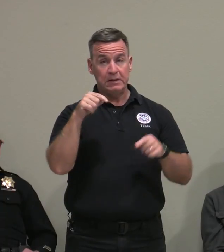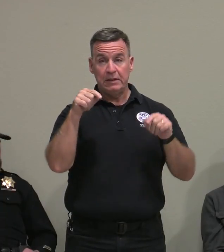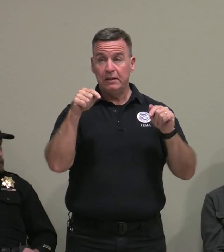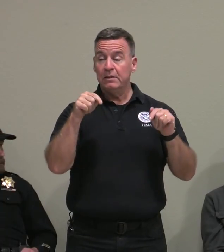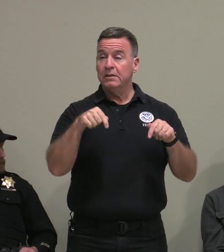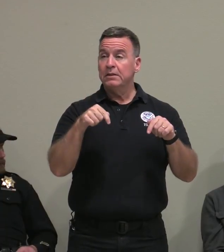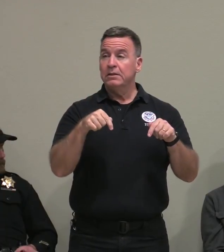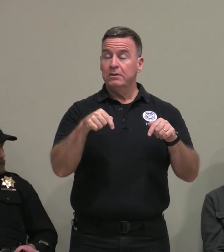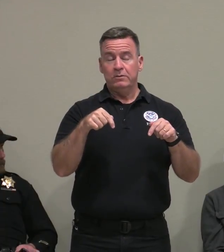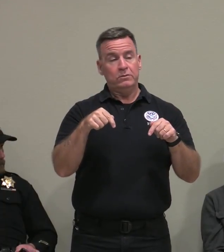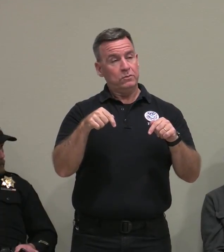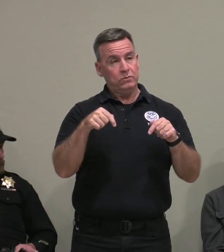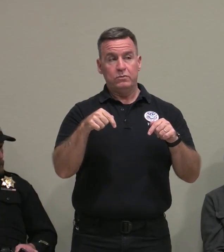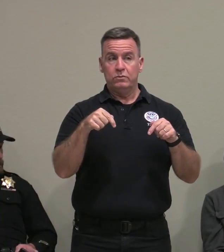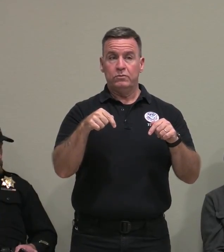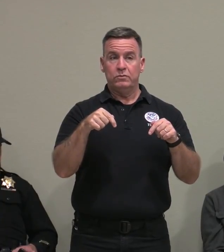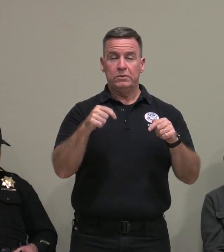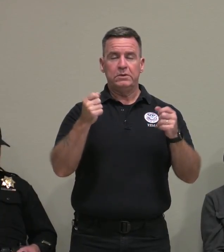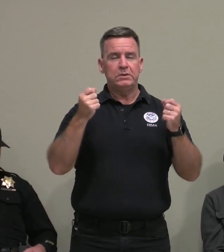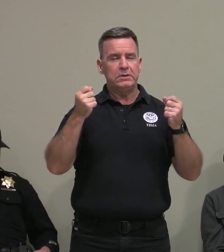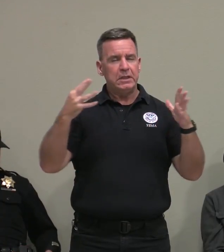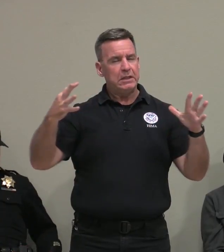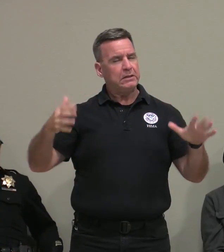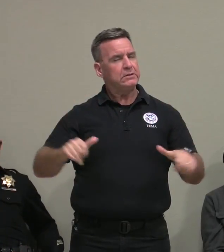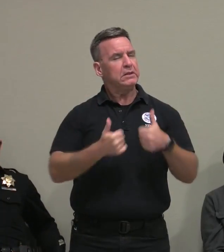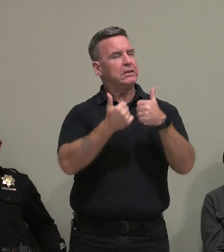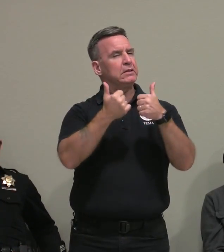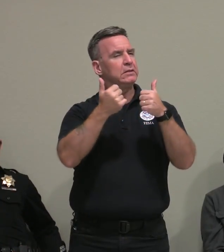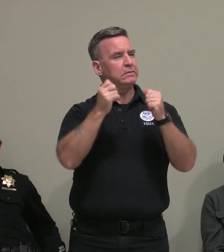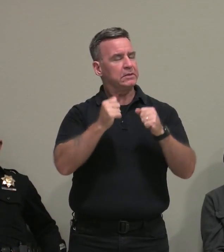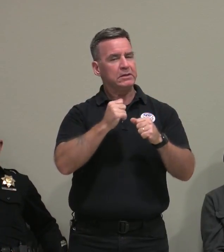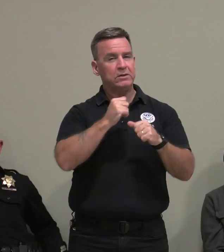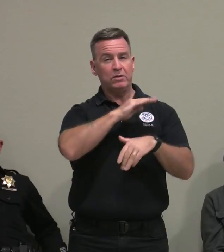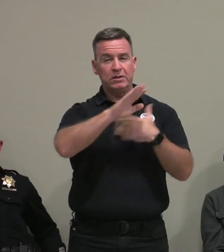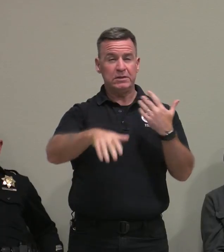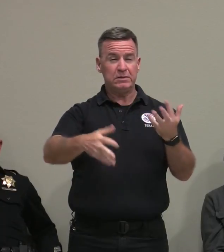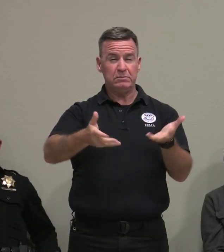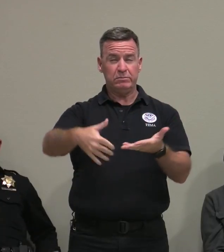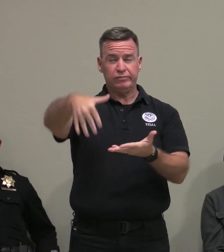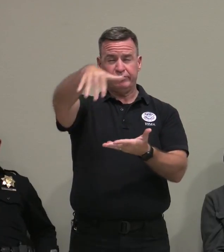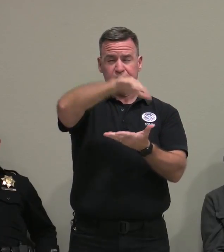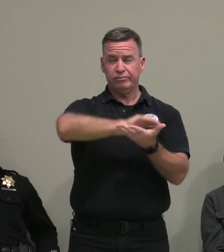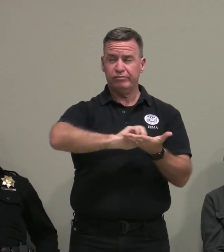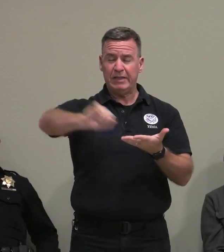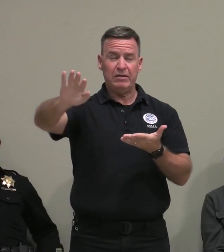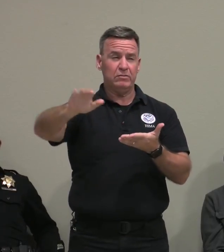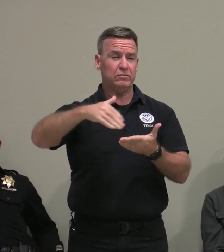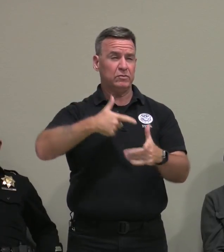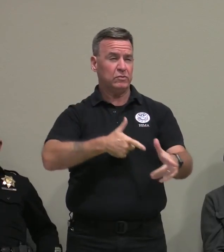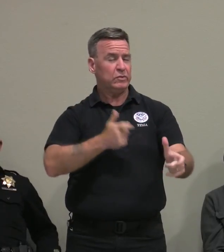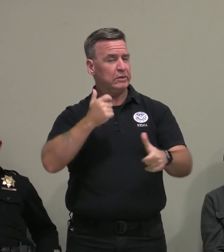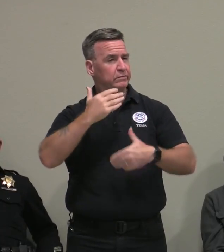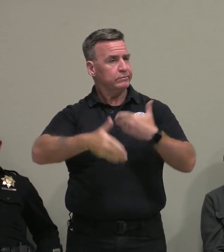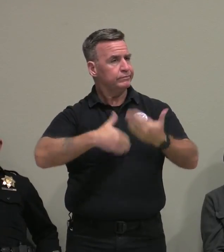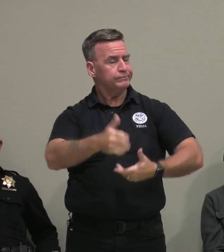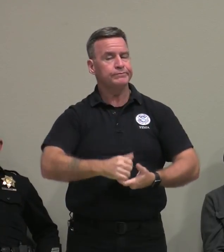is a lot of challenges to be able to get this debris out in a timely fashion.